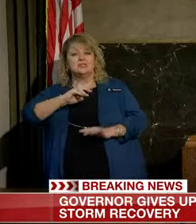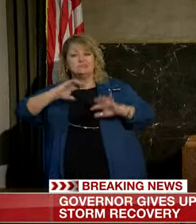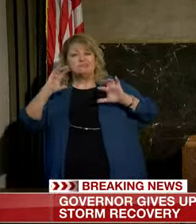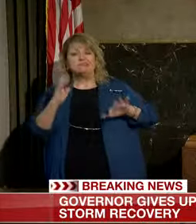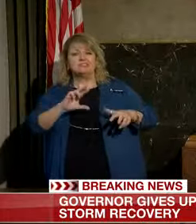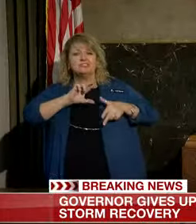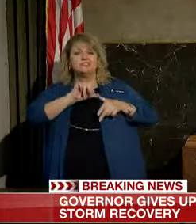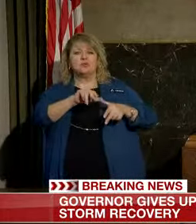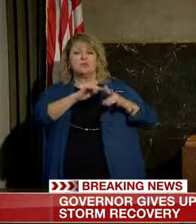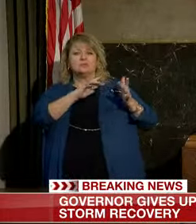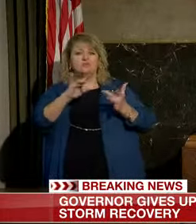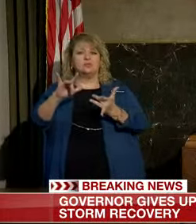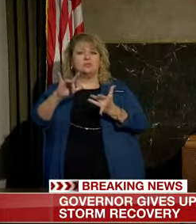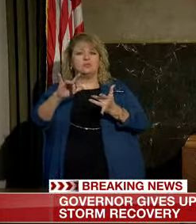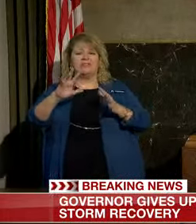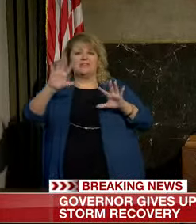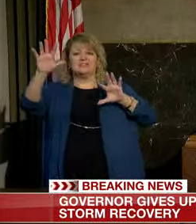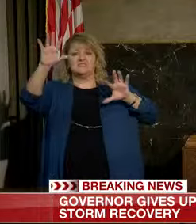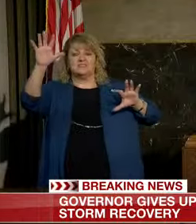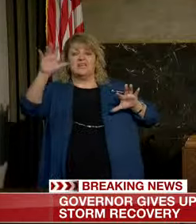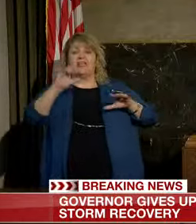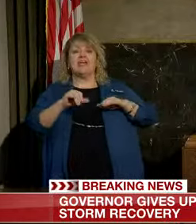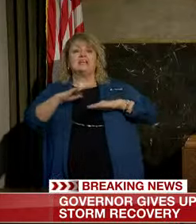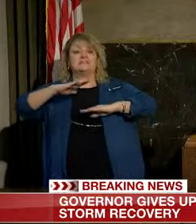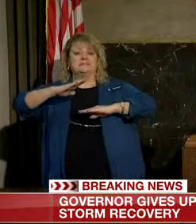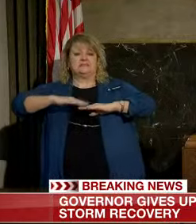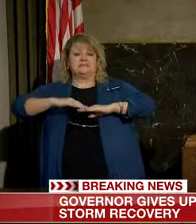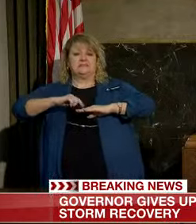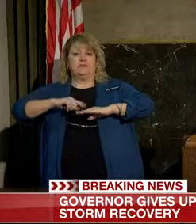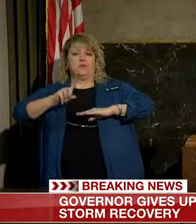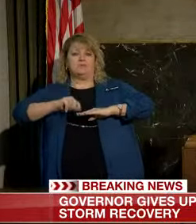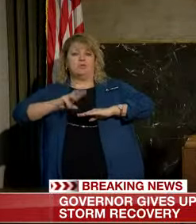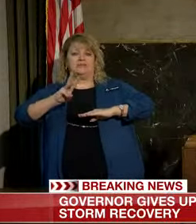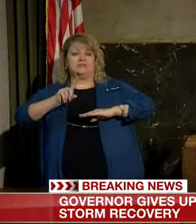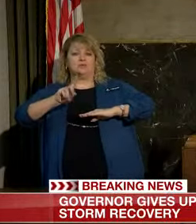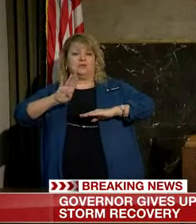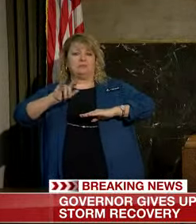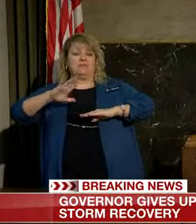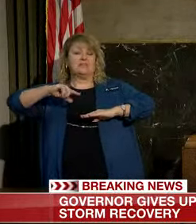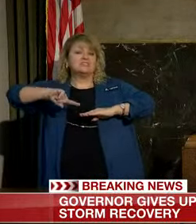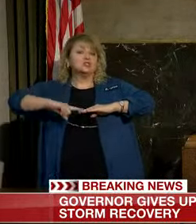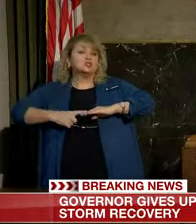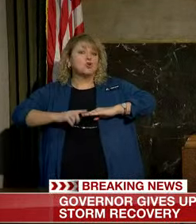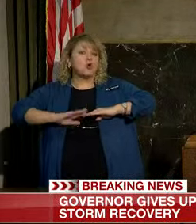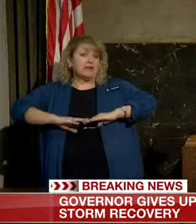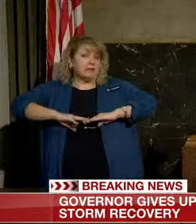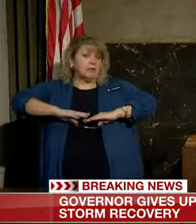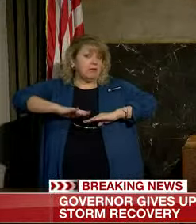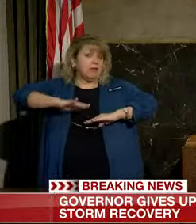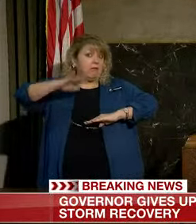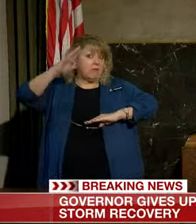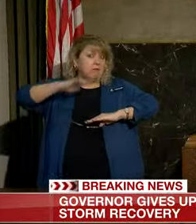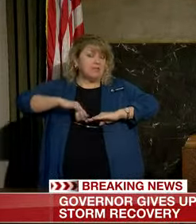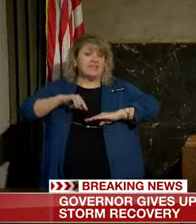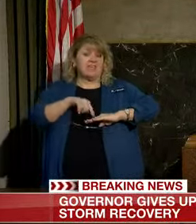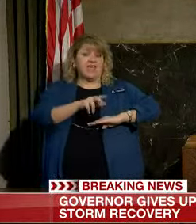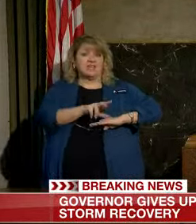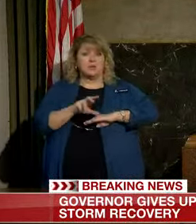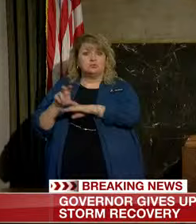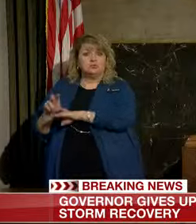which provided a floor, not a ceiling, so it could be more than the $1.61 billion. And then that money's got to go to HUD. HUD